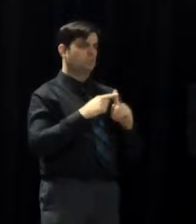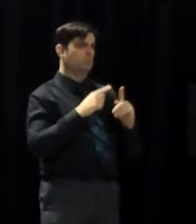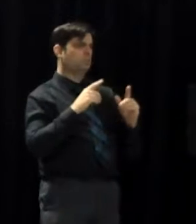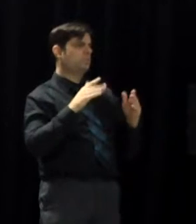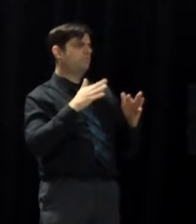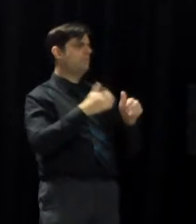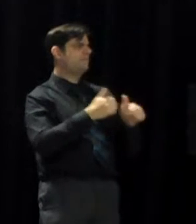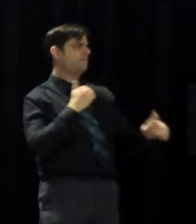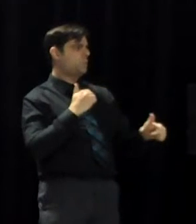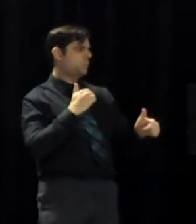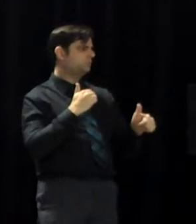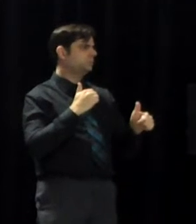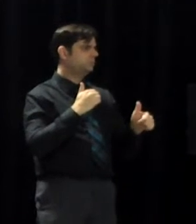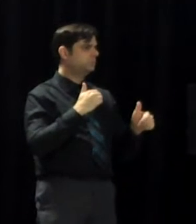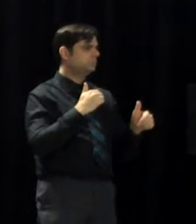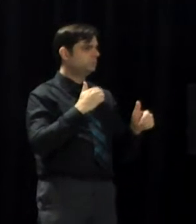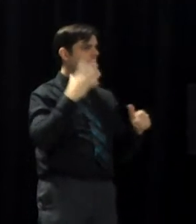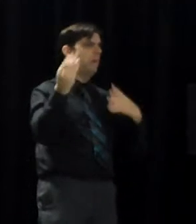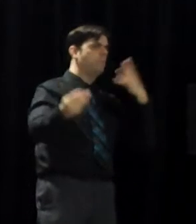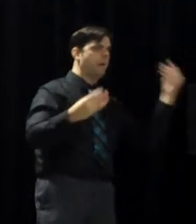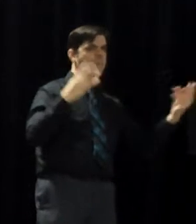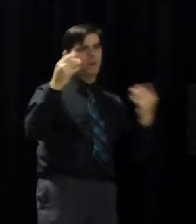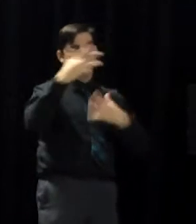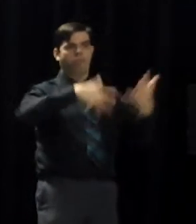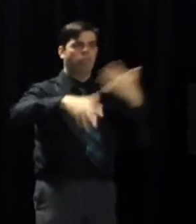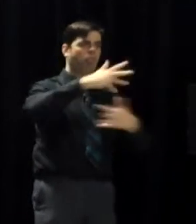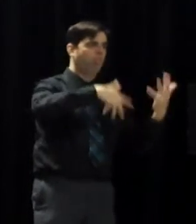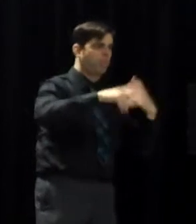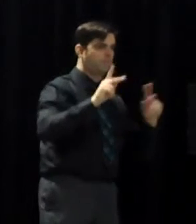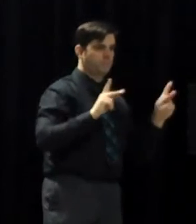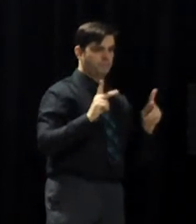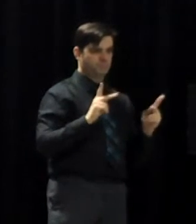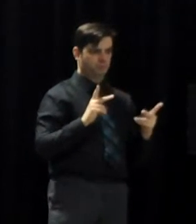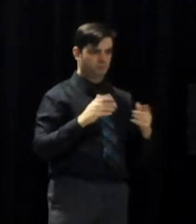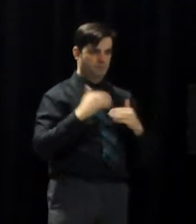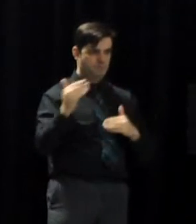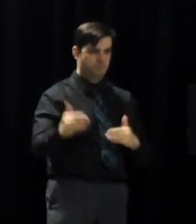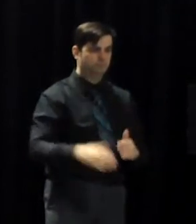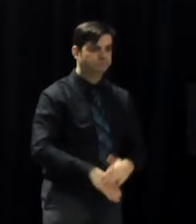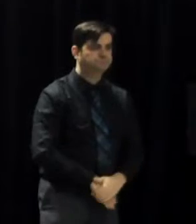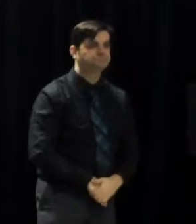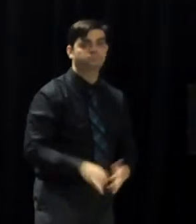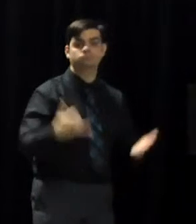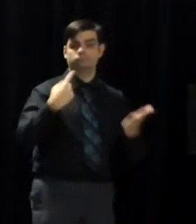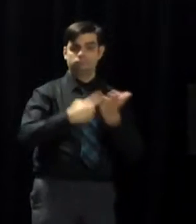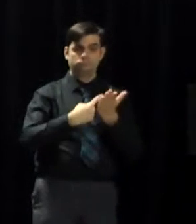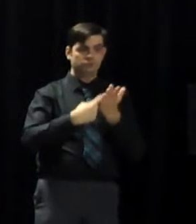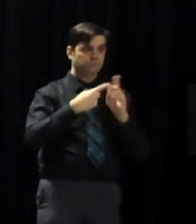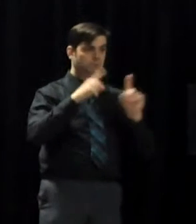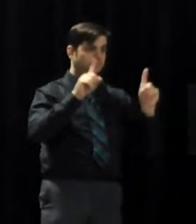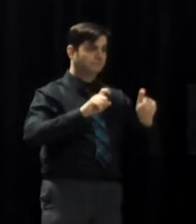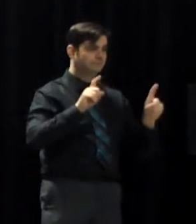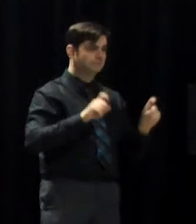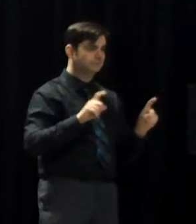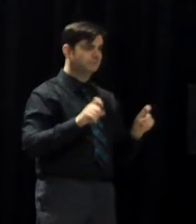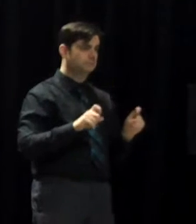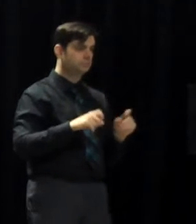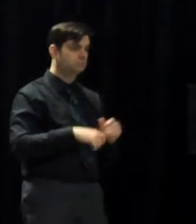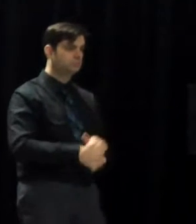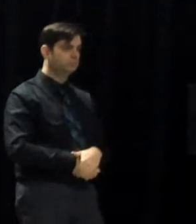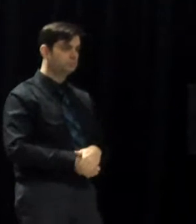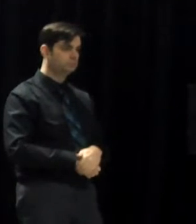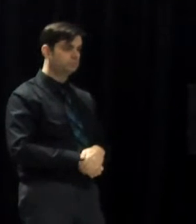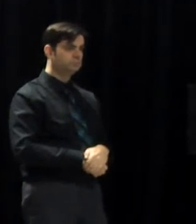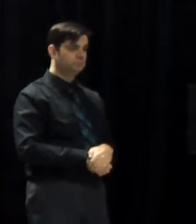Testing. Why is testing our big strategy? A, it's something we can control. And B, to get